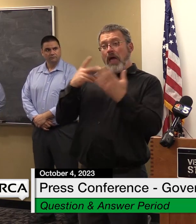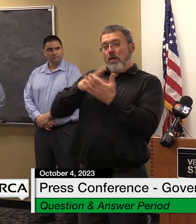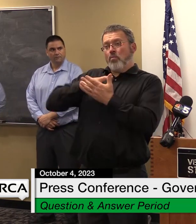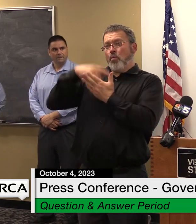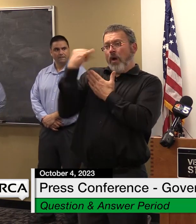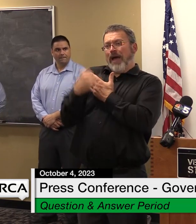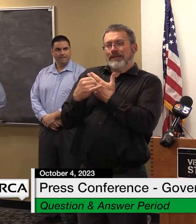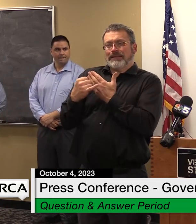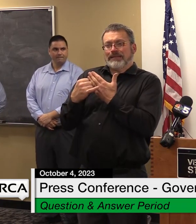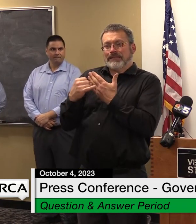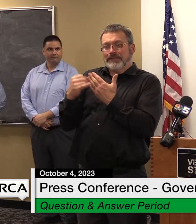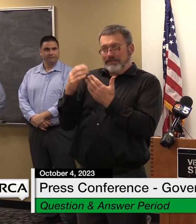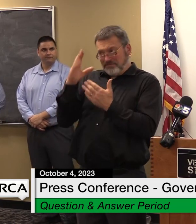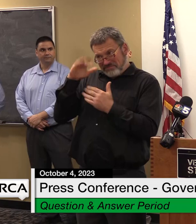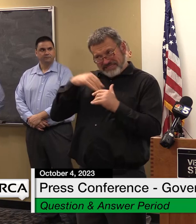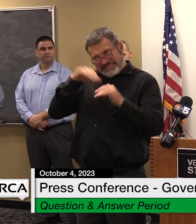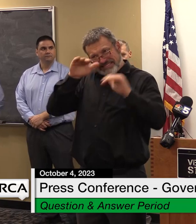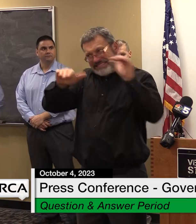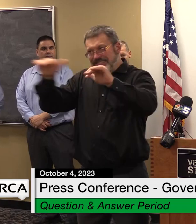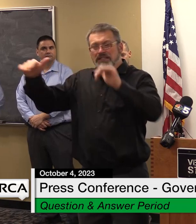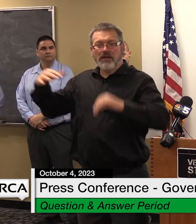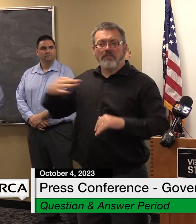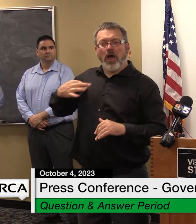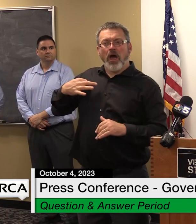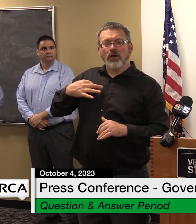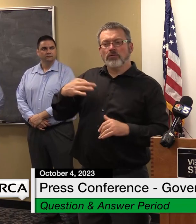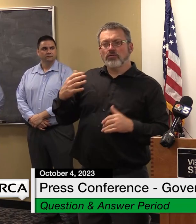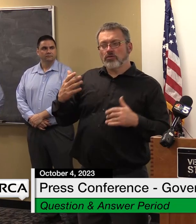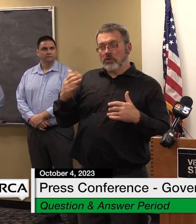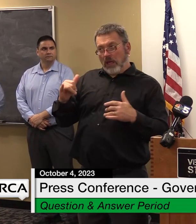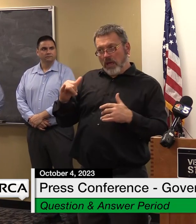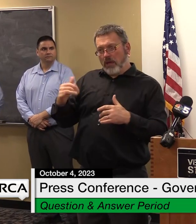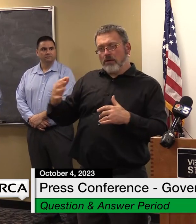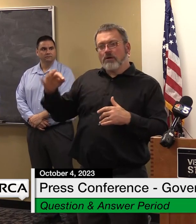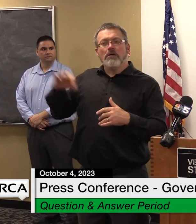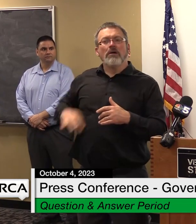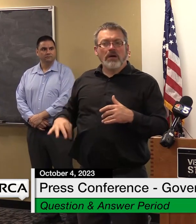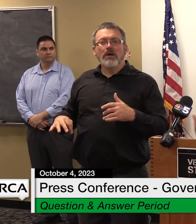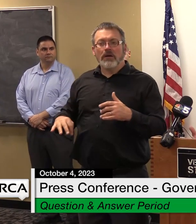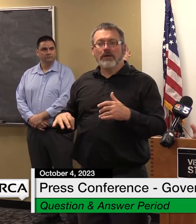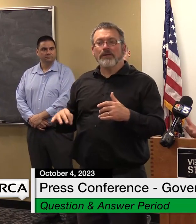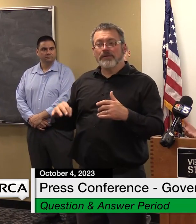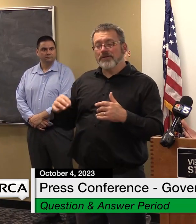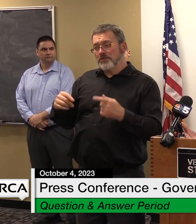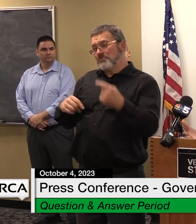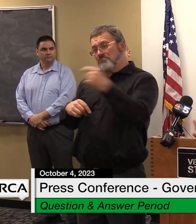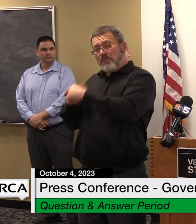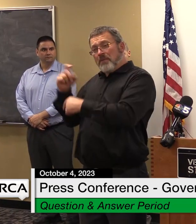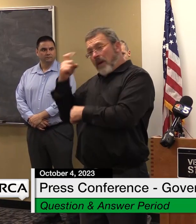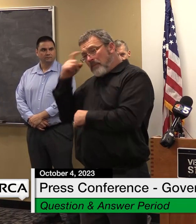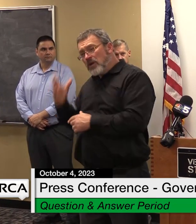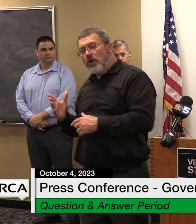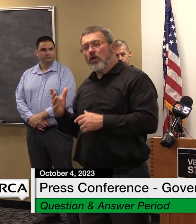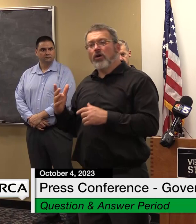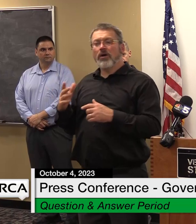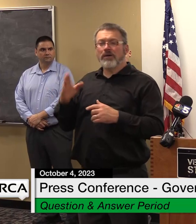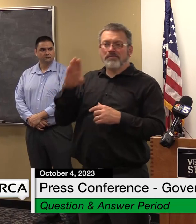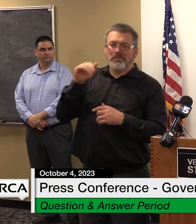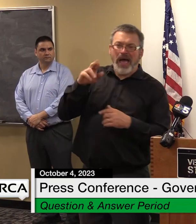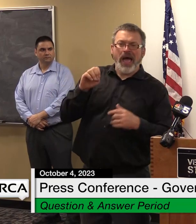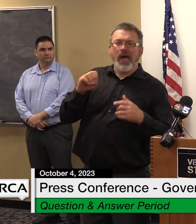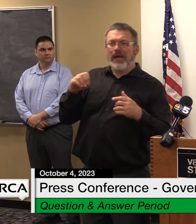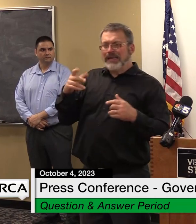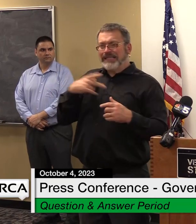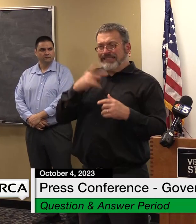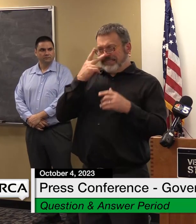of volunteers. I see a lot of projects when I go through either Montpelier or Barrie and so forth that just need